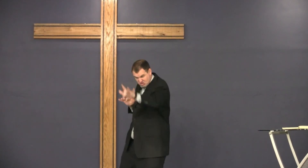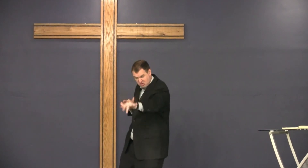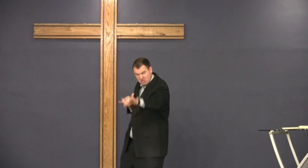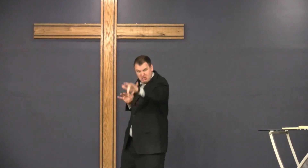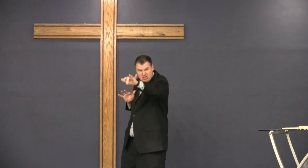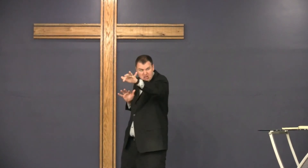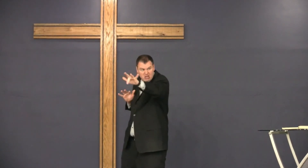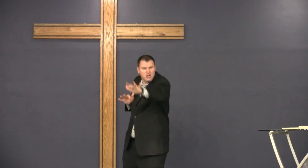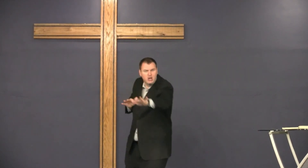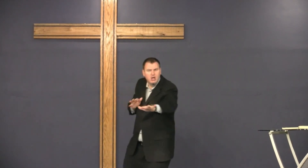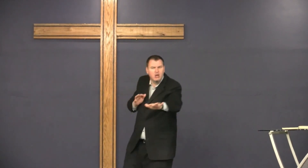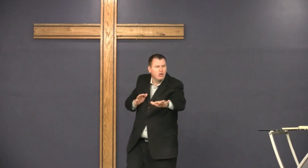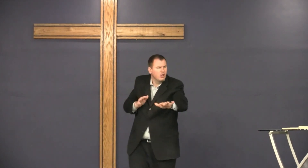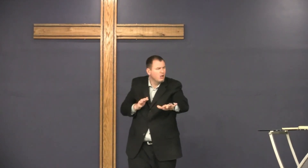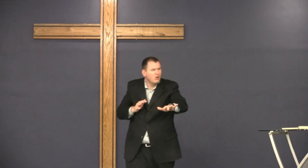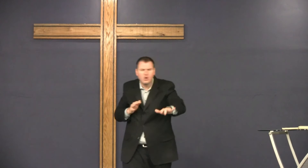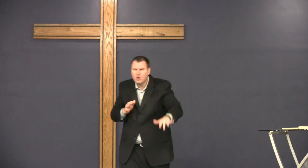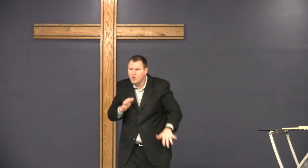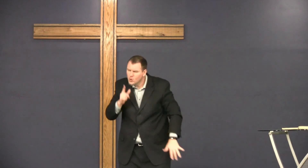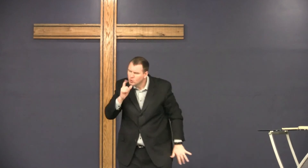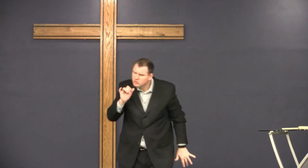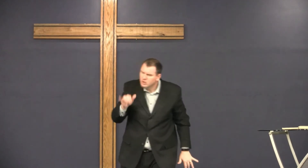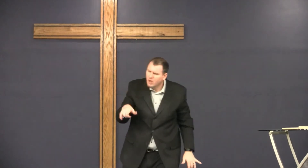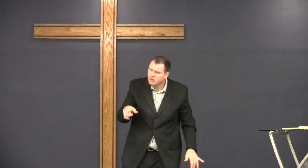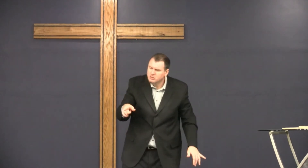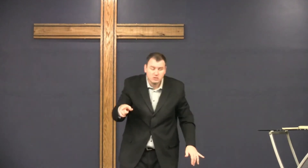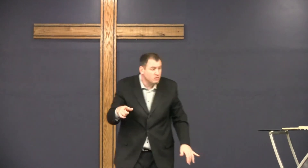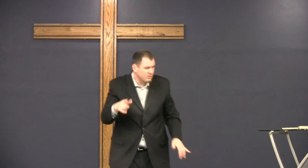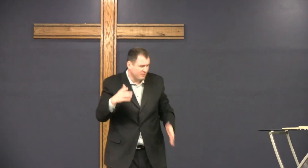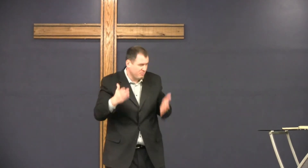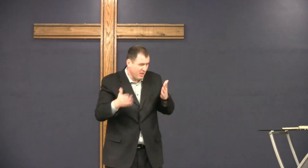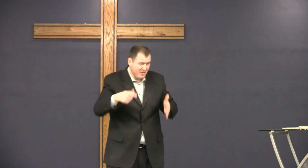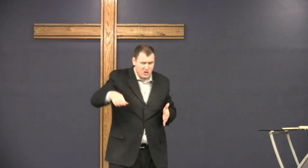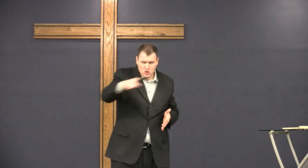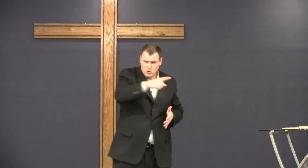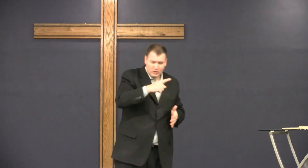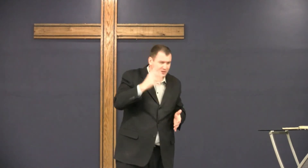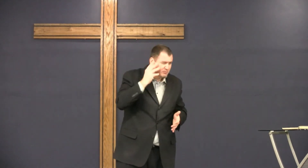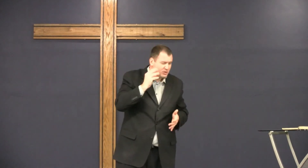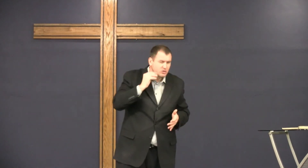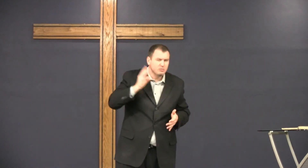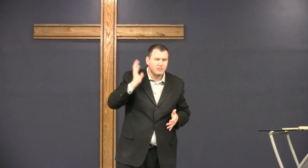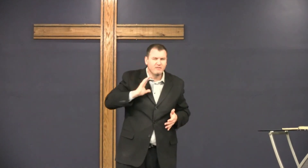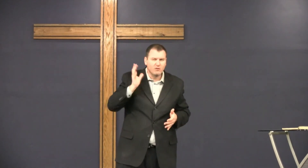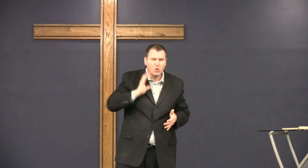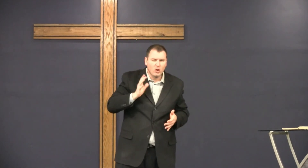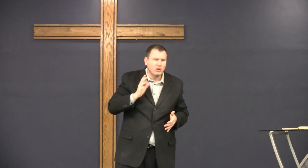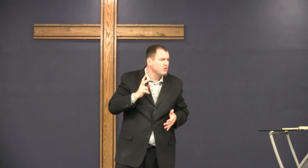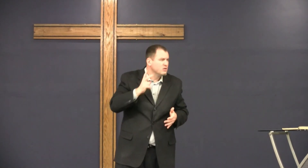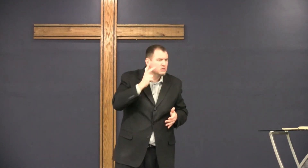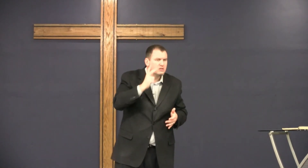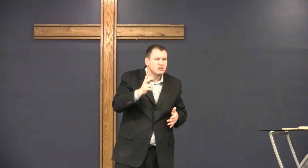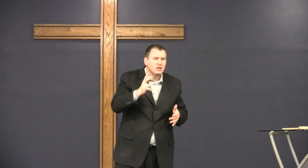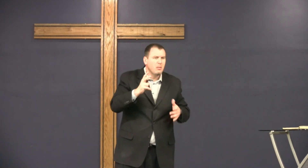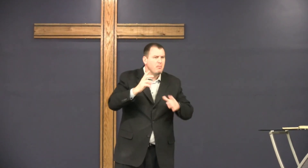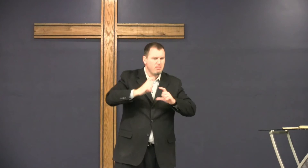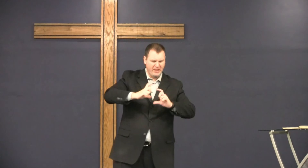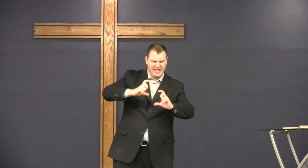and they're just all coming in, multitudes of people, and some people might be saying, well, who's that? And maybe